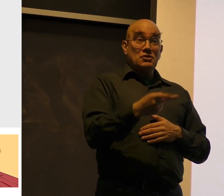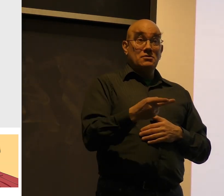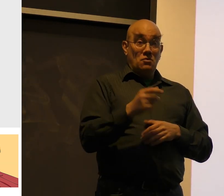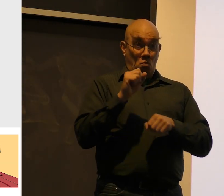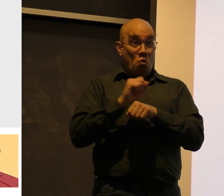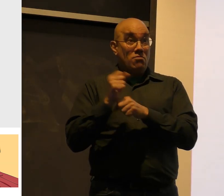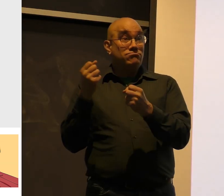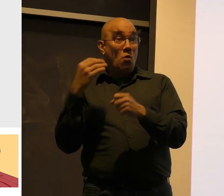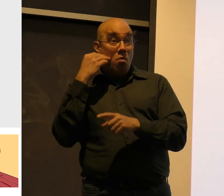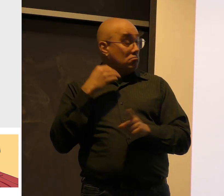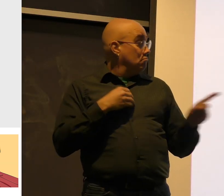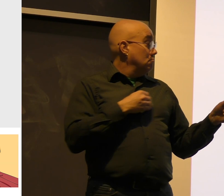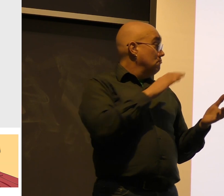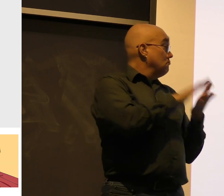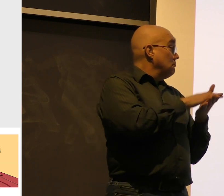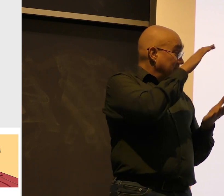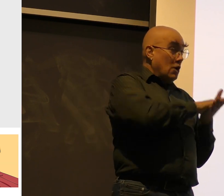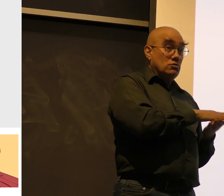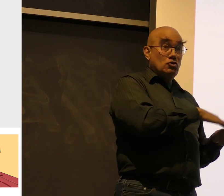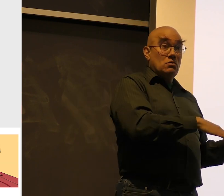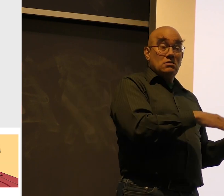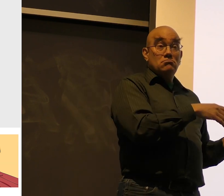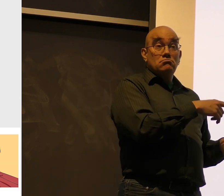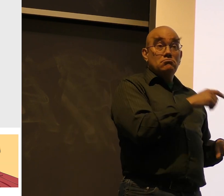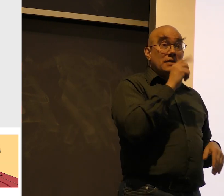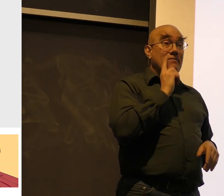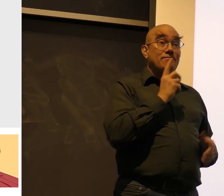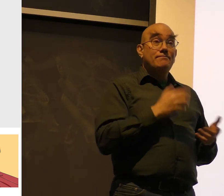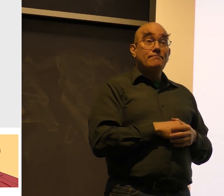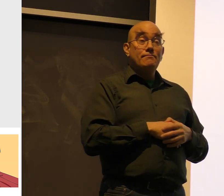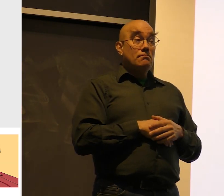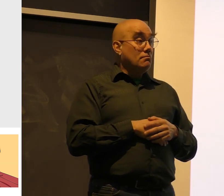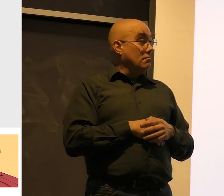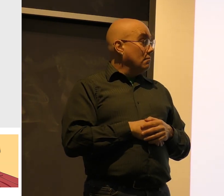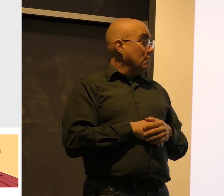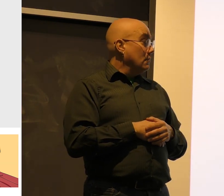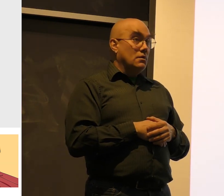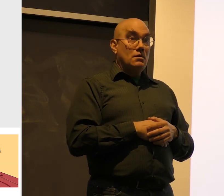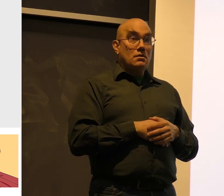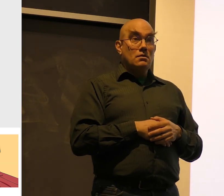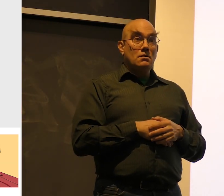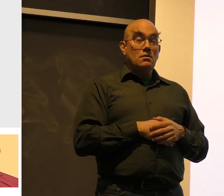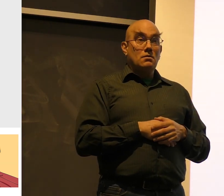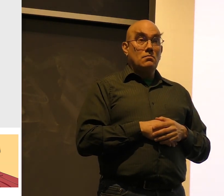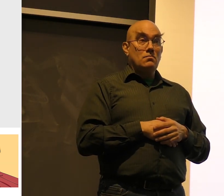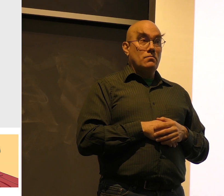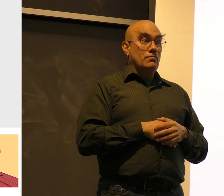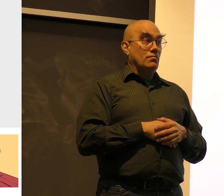day long, or vice versa. They sign it, they sign at work, but then at home, their spouse and children are not deaf, they use